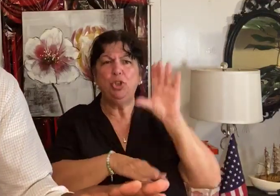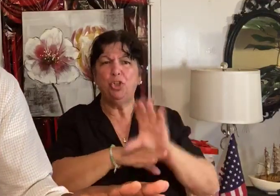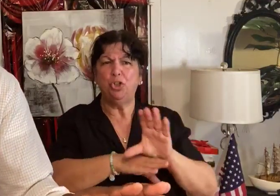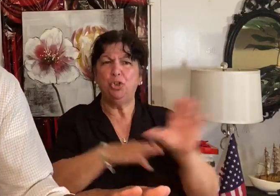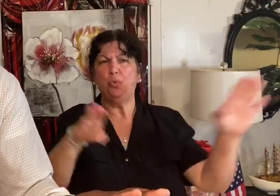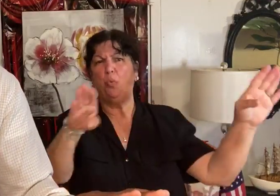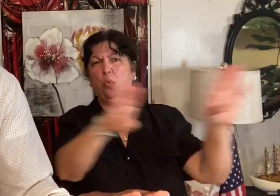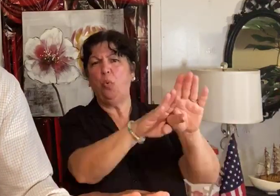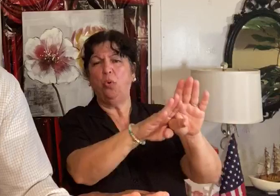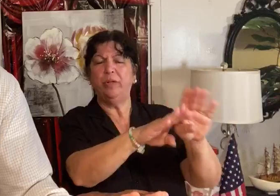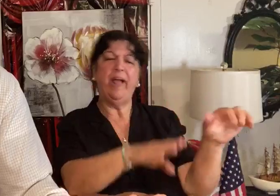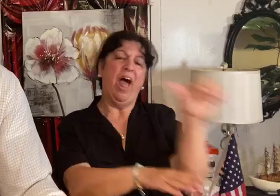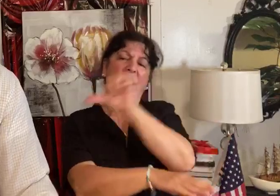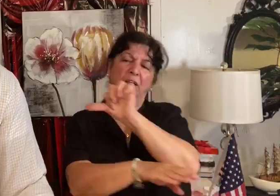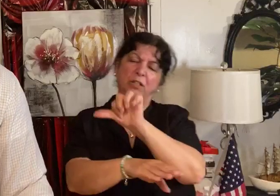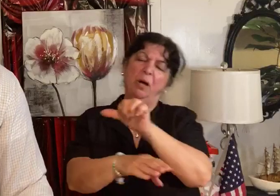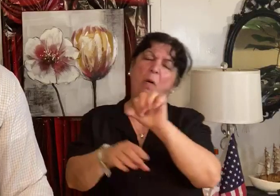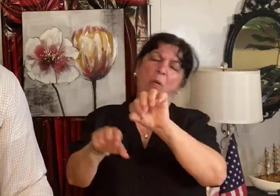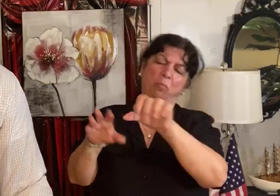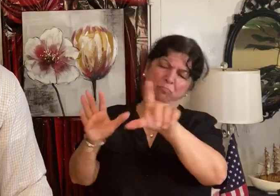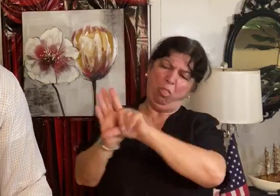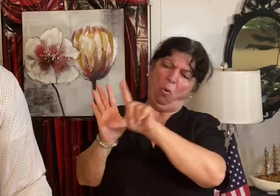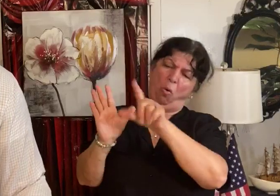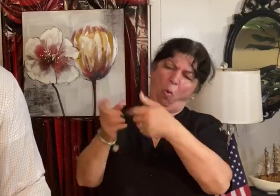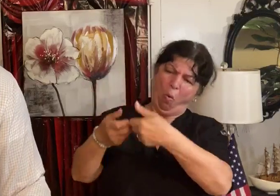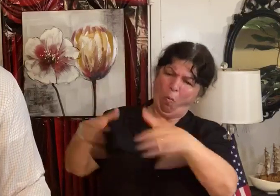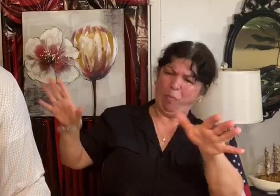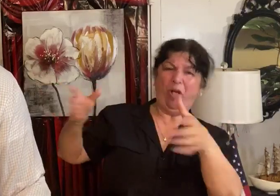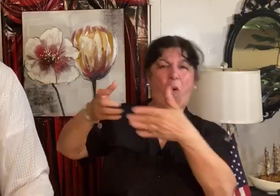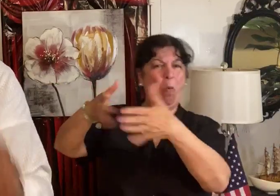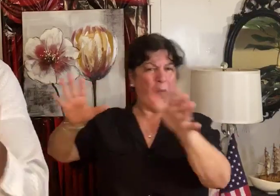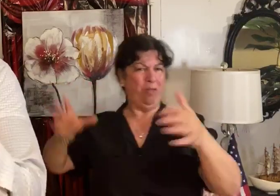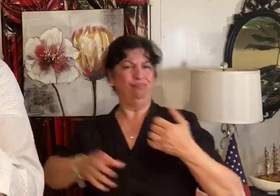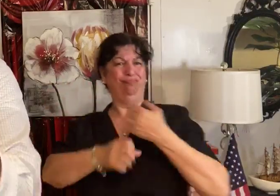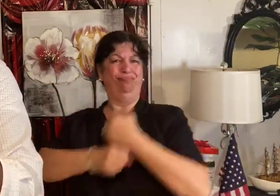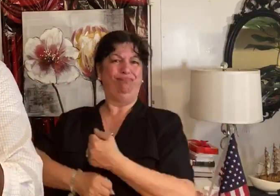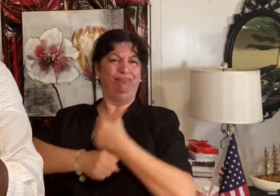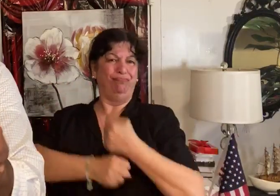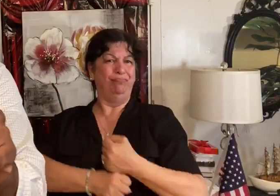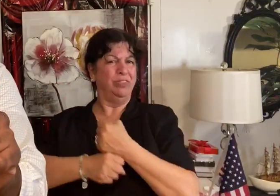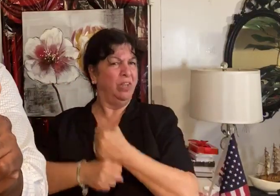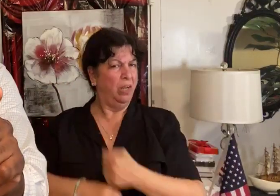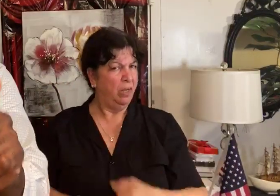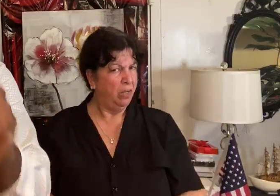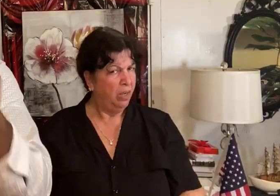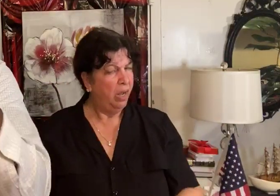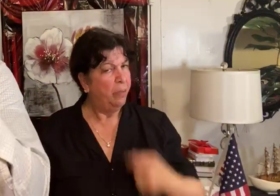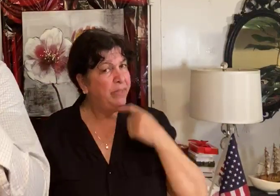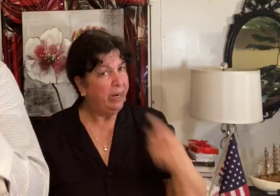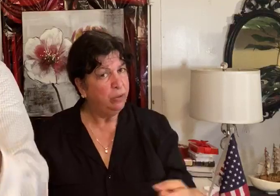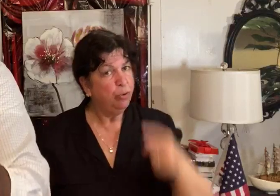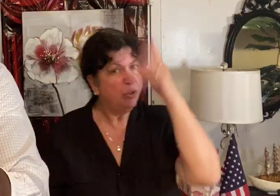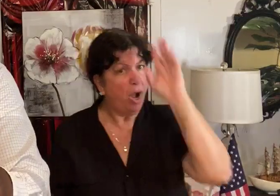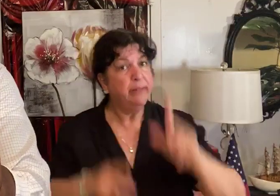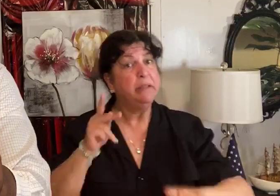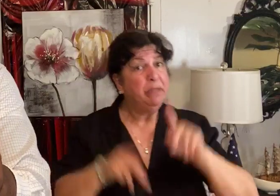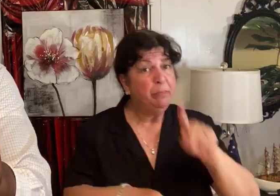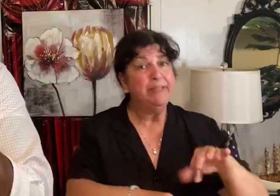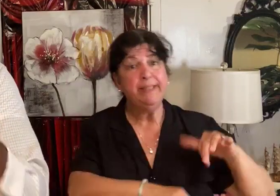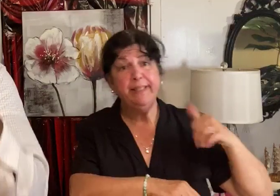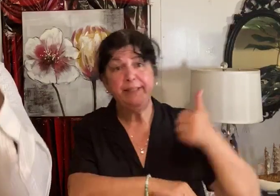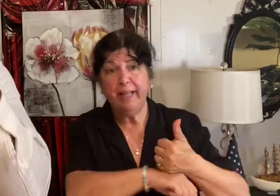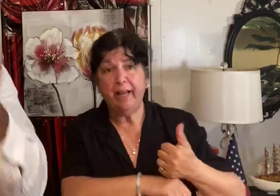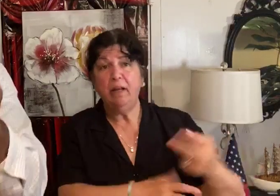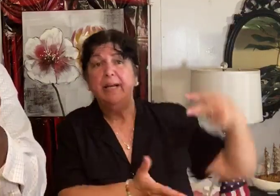others break the rules. How convenient that is. I say to God's people, you need to take your